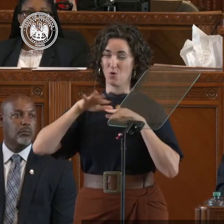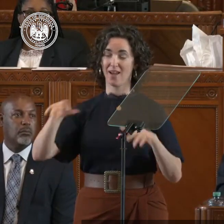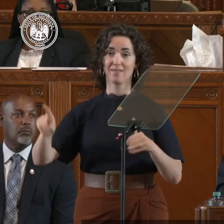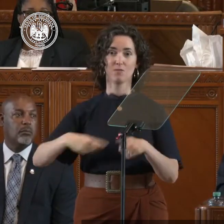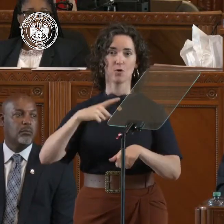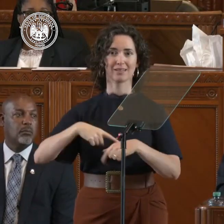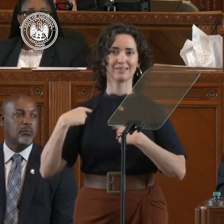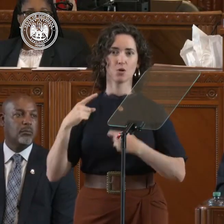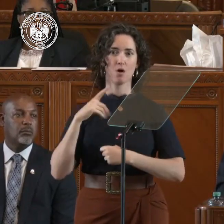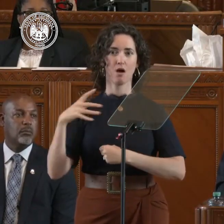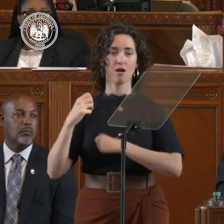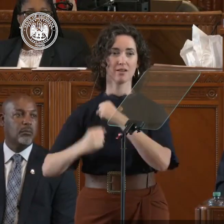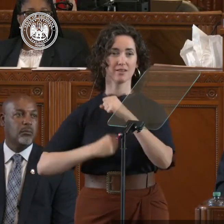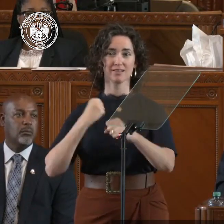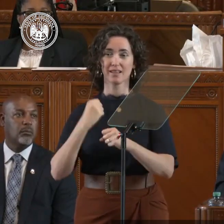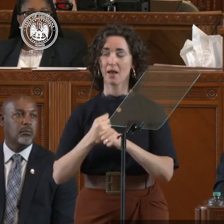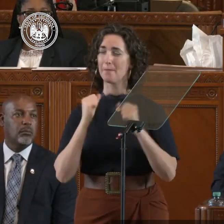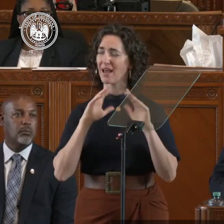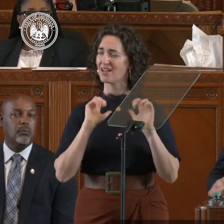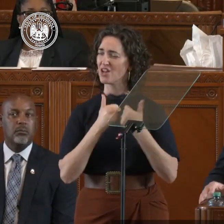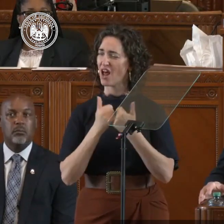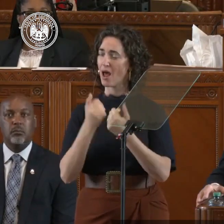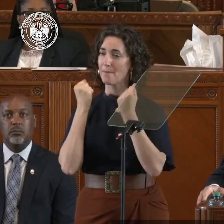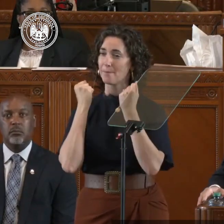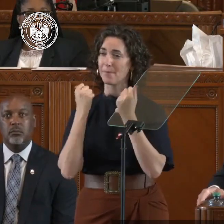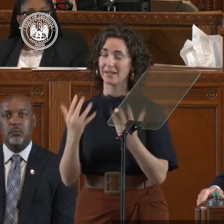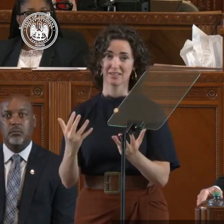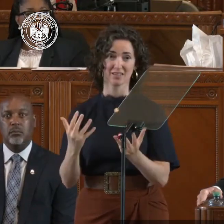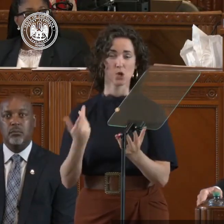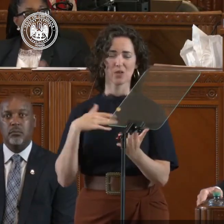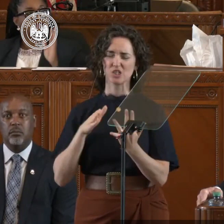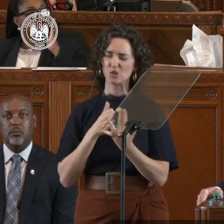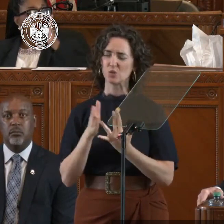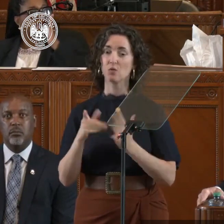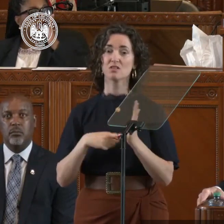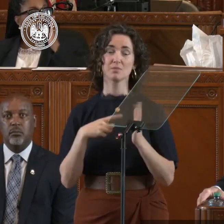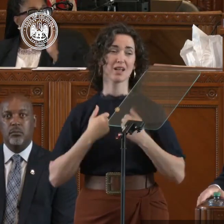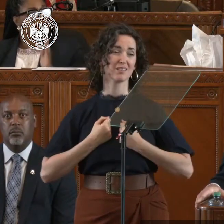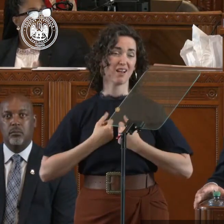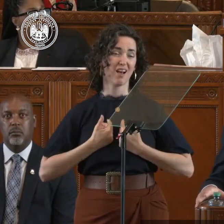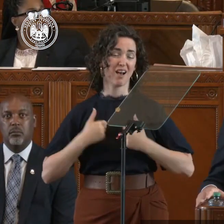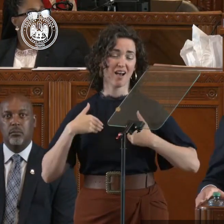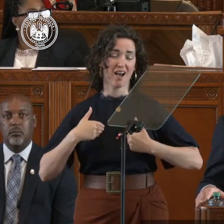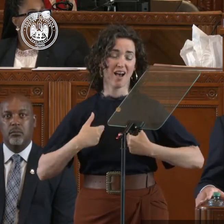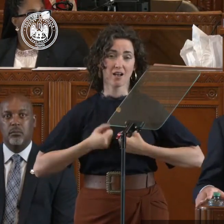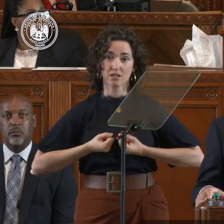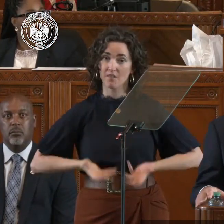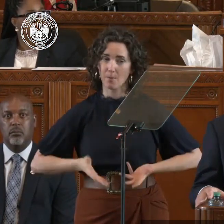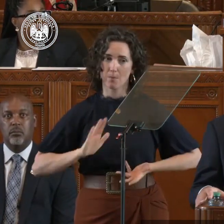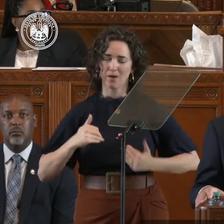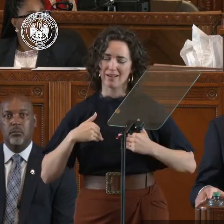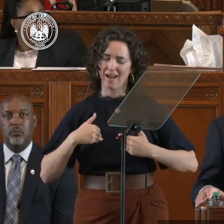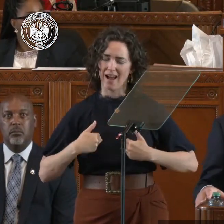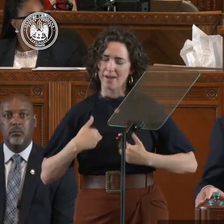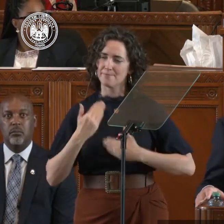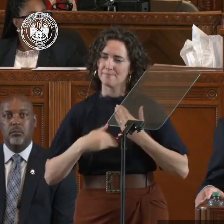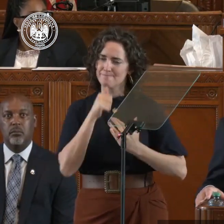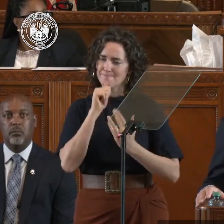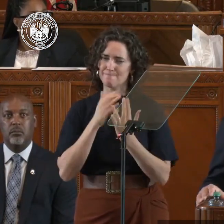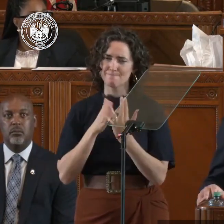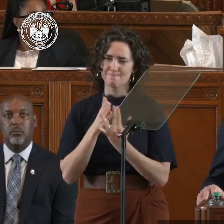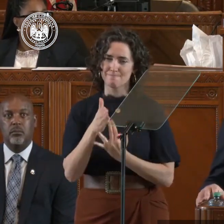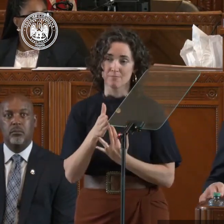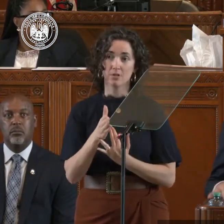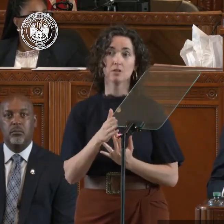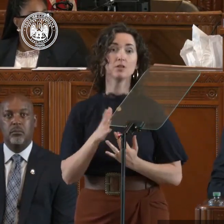other challenges. And we may have been weary at times, but we have never wavered. Promises